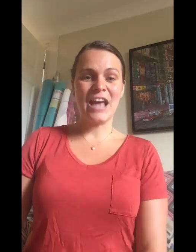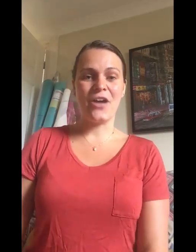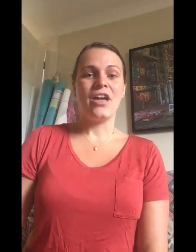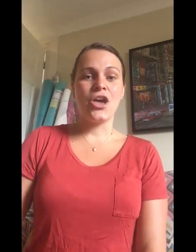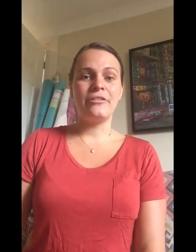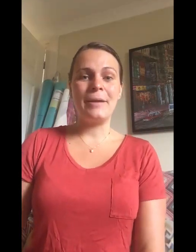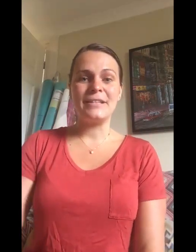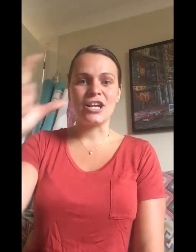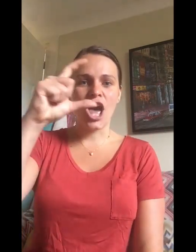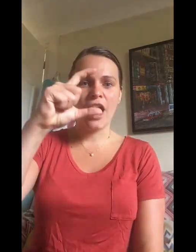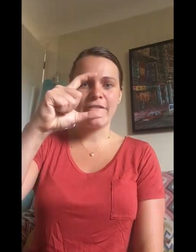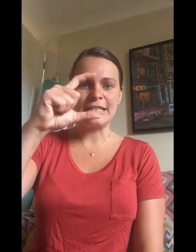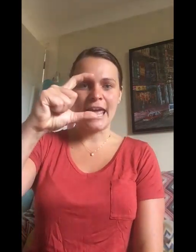so who remembers the curvy C?